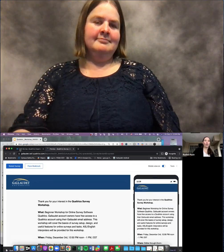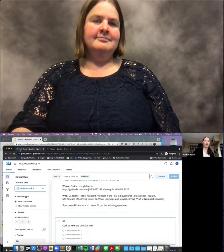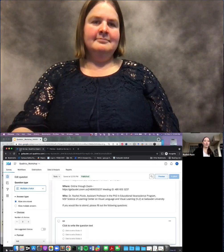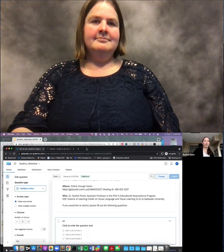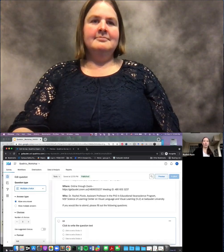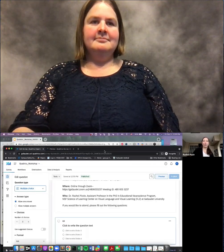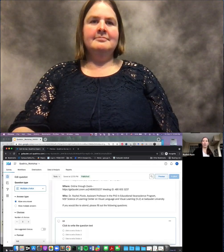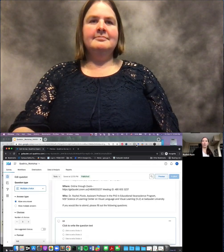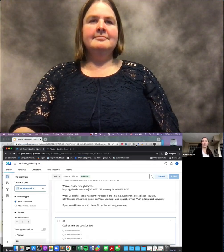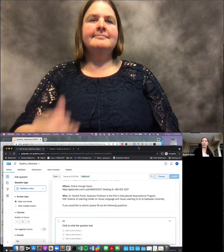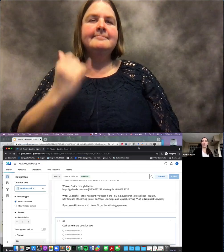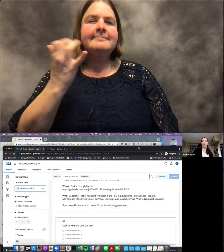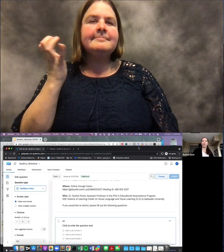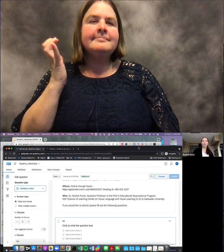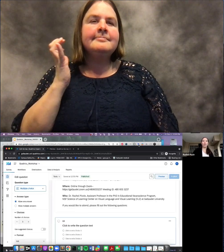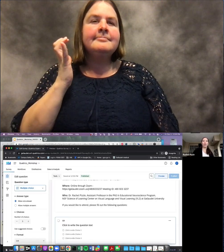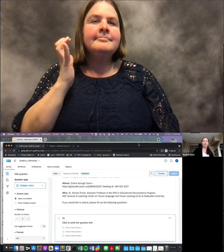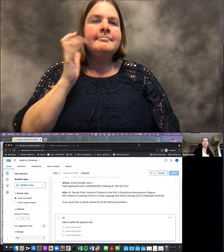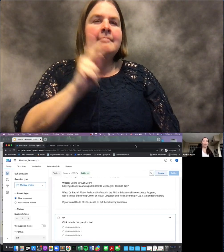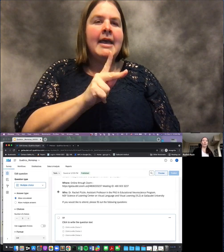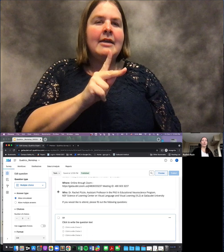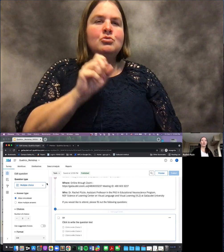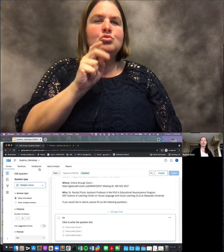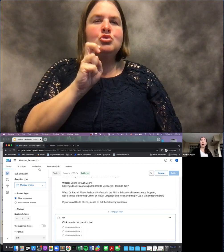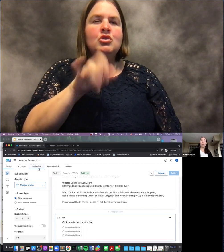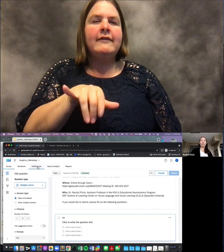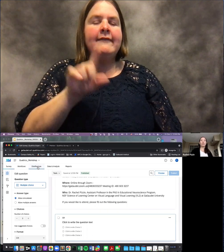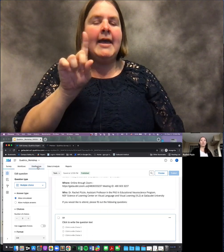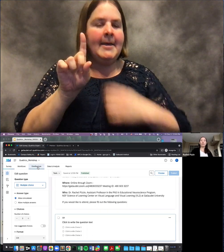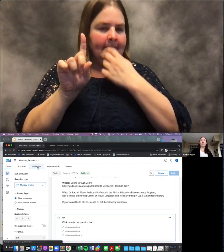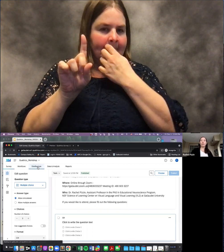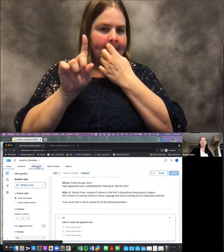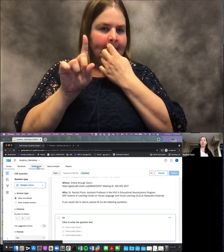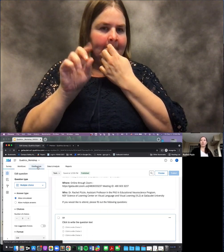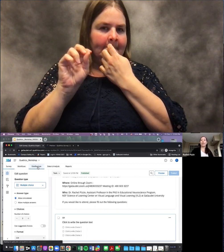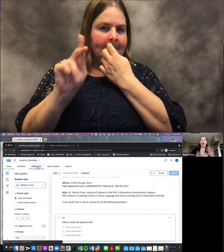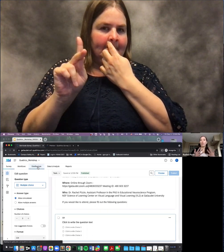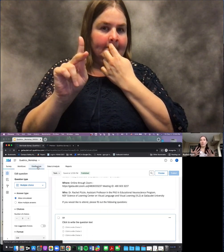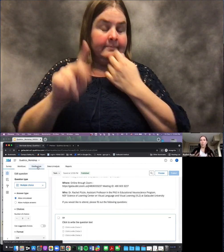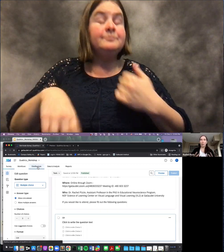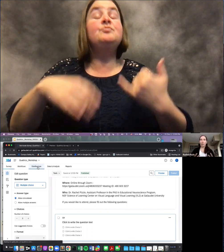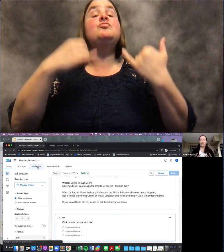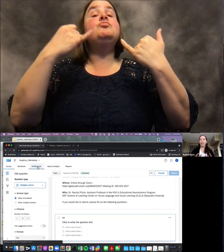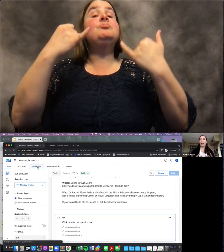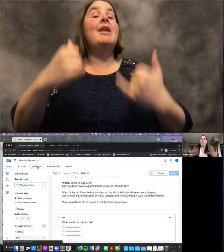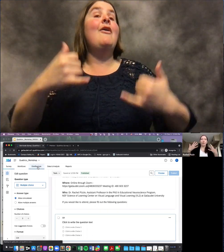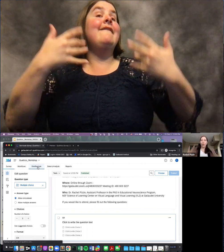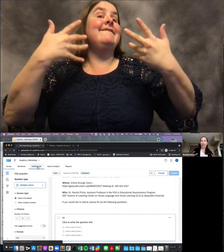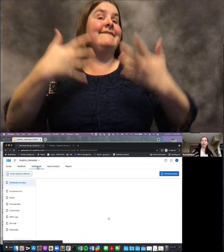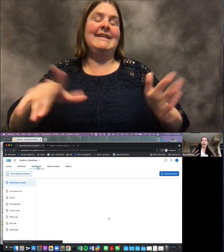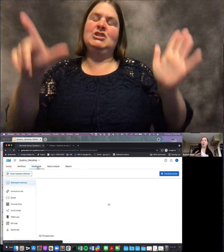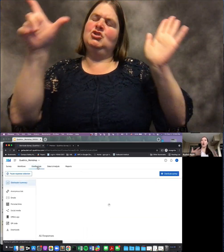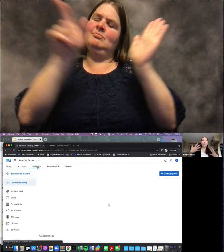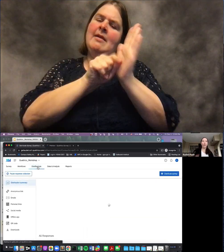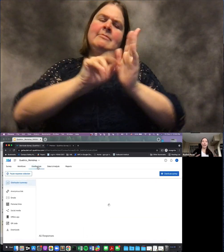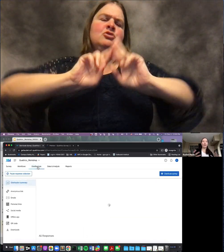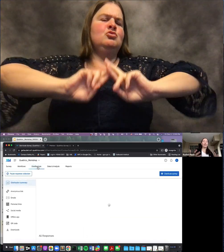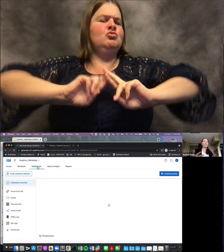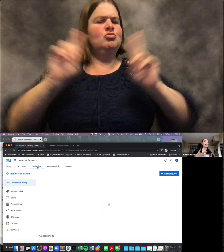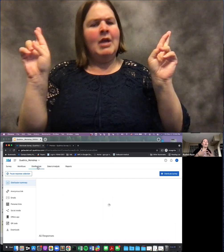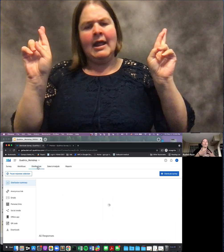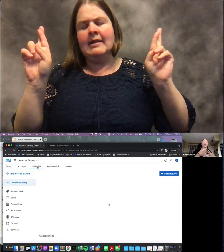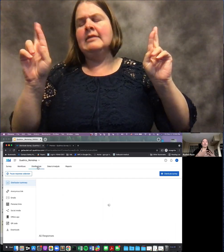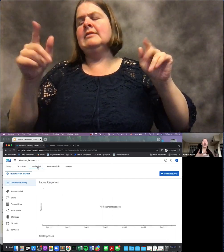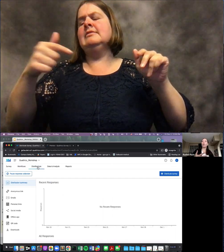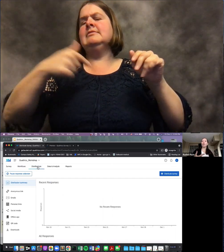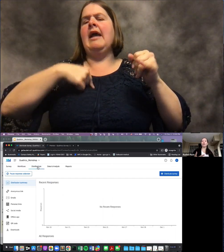Back to survey. Now to distribute, now that I've published it and it's ready to go, I've finalized